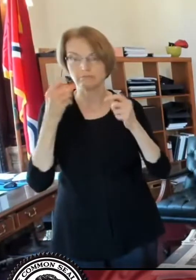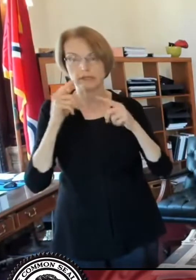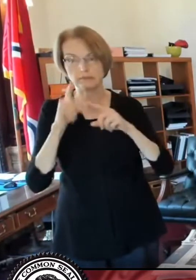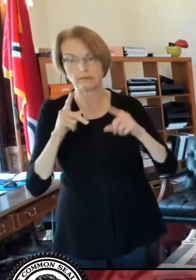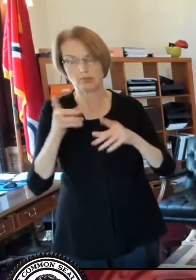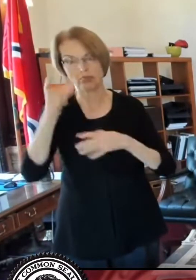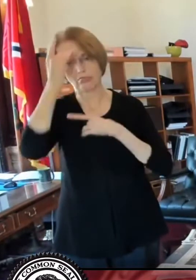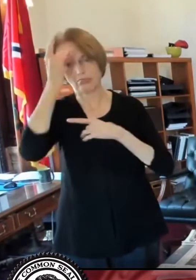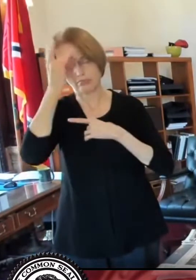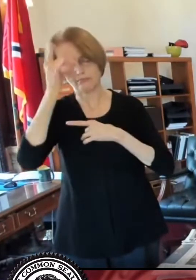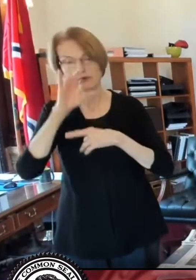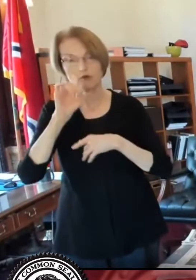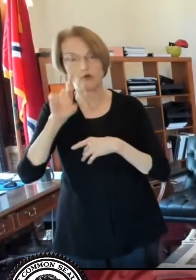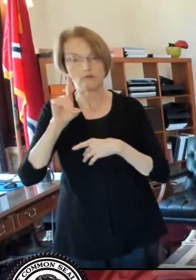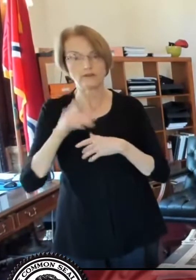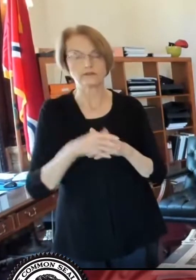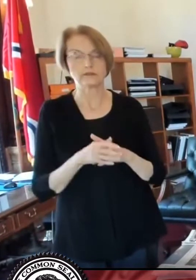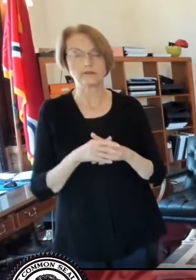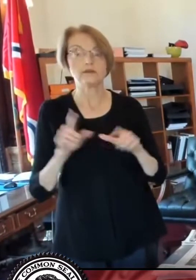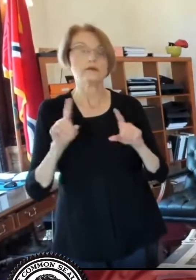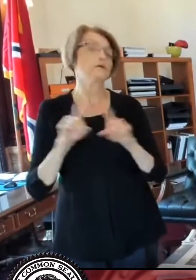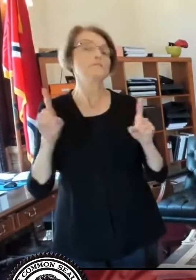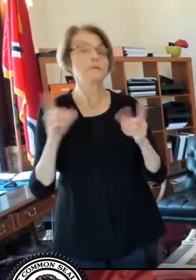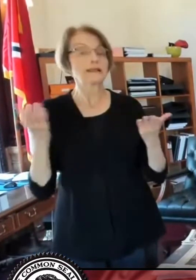Louis, though,